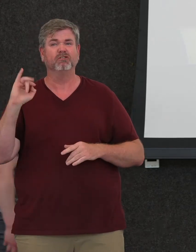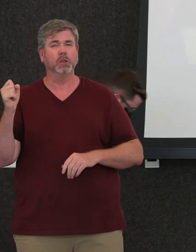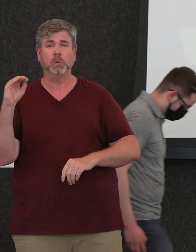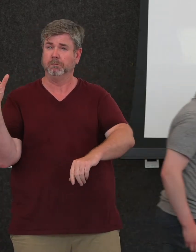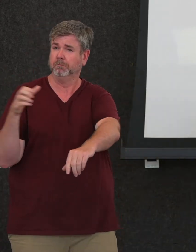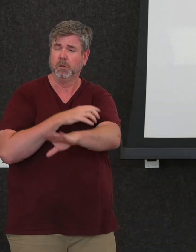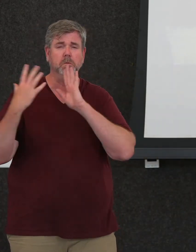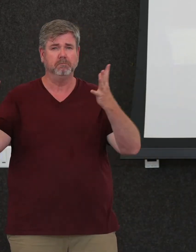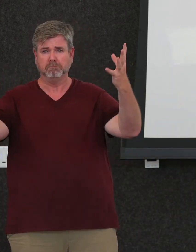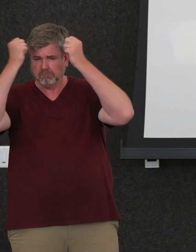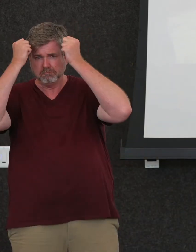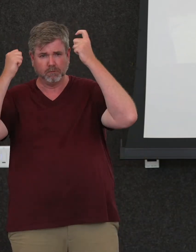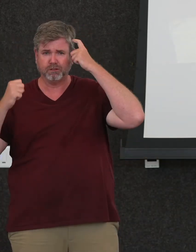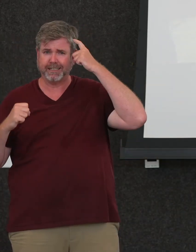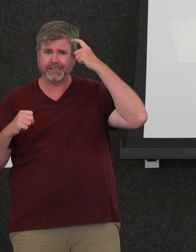clean when they're not.